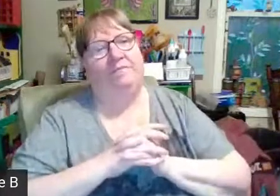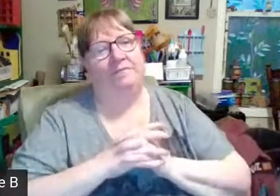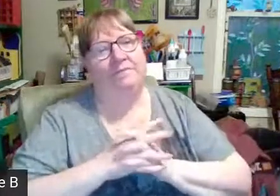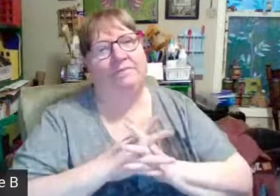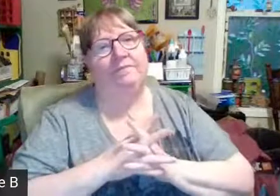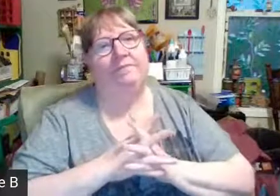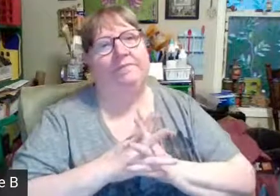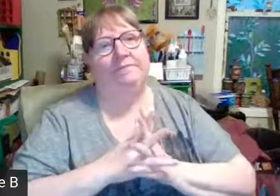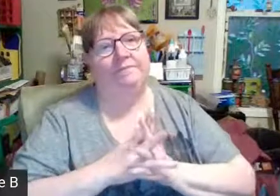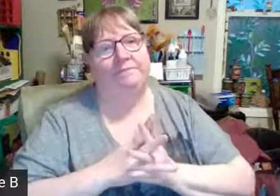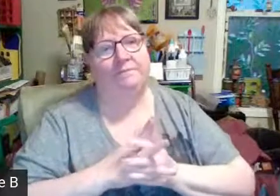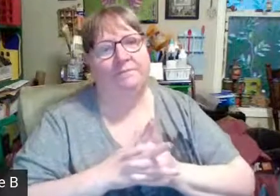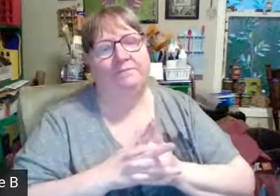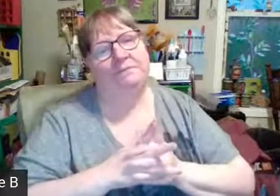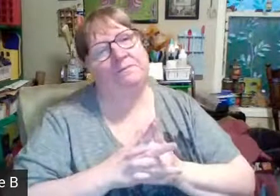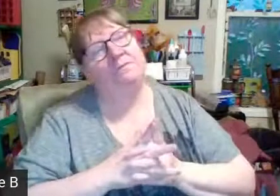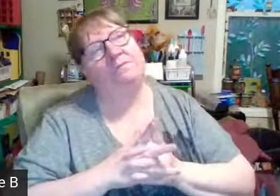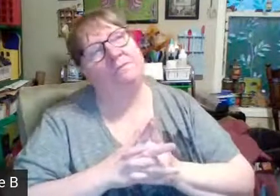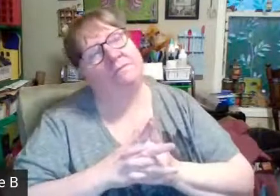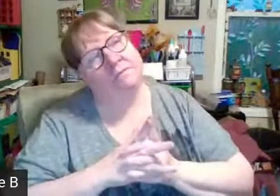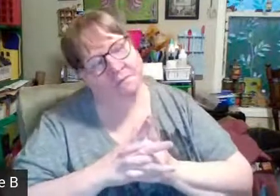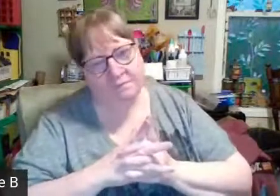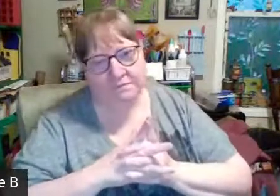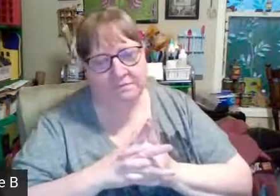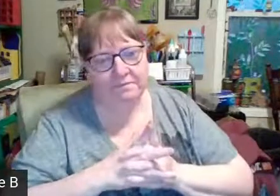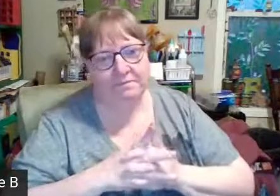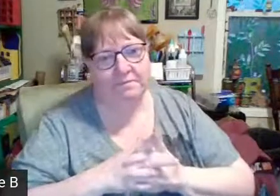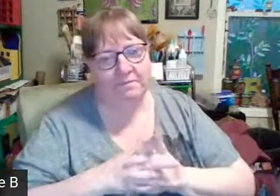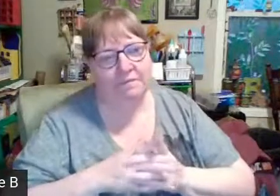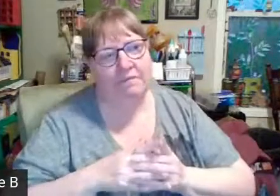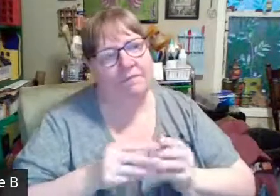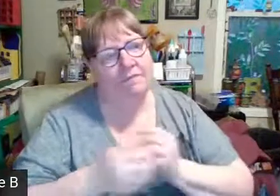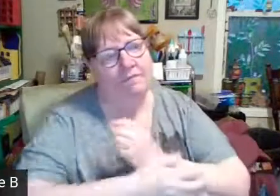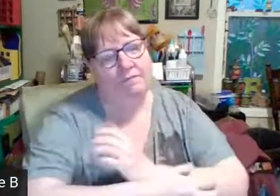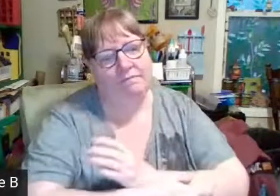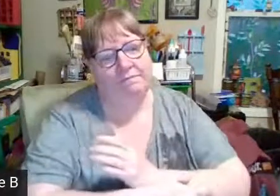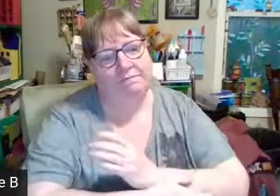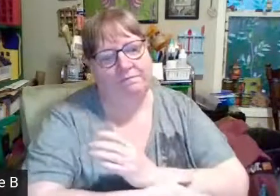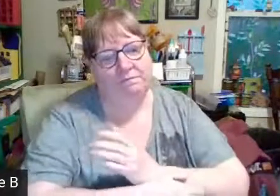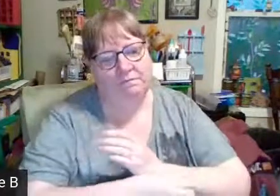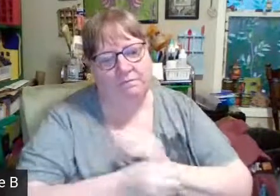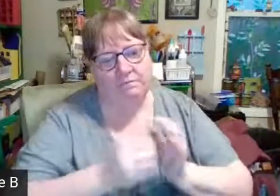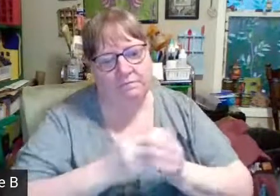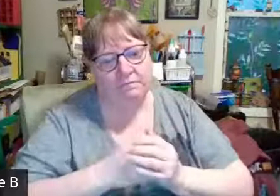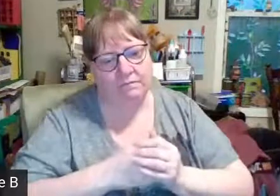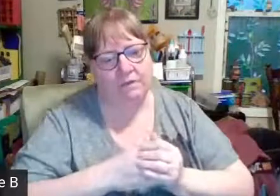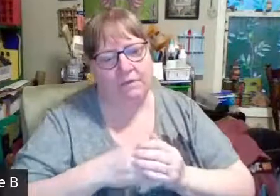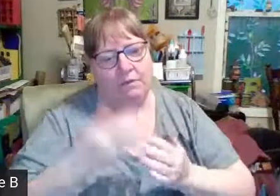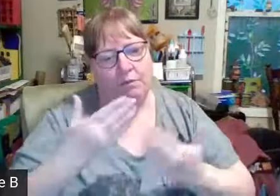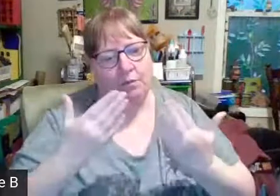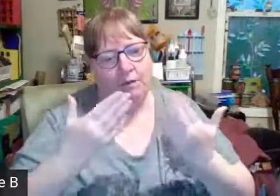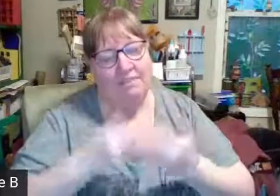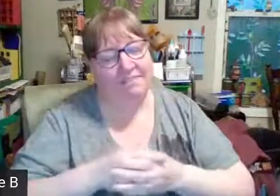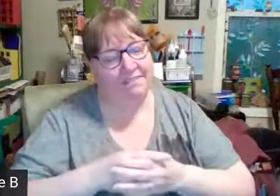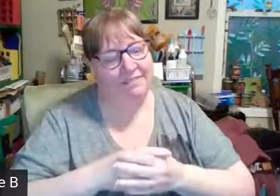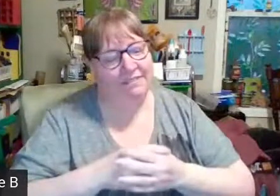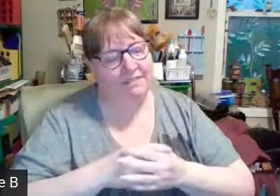And when people are considering adopting for just December, and it's okay if